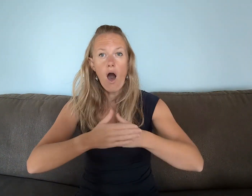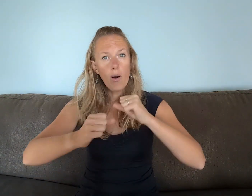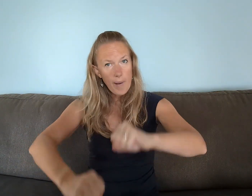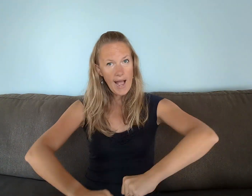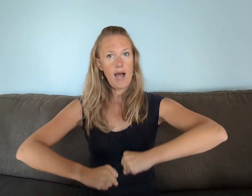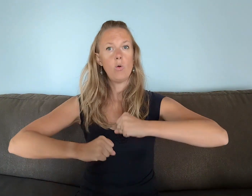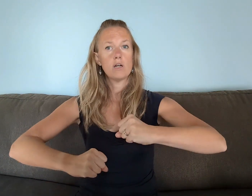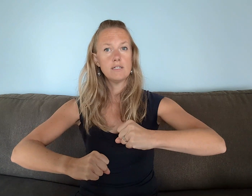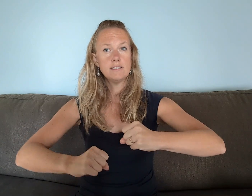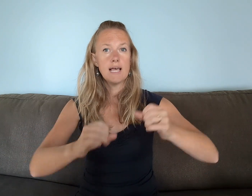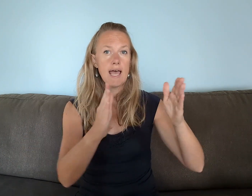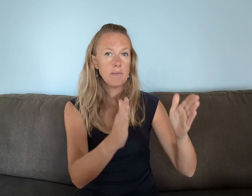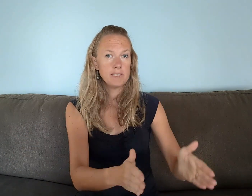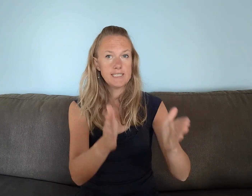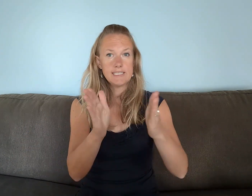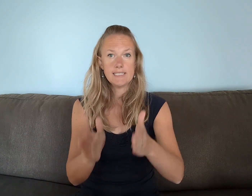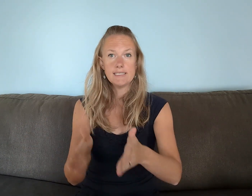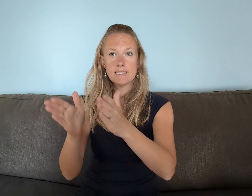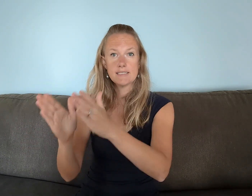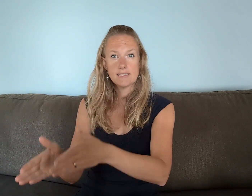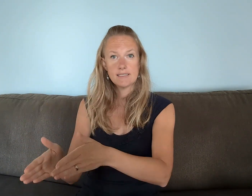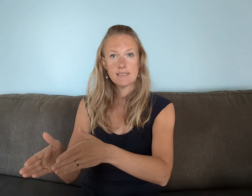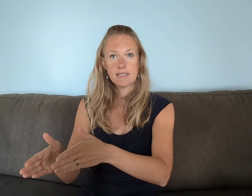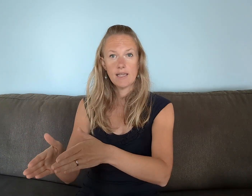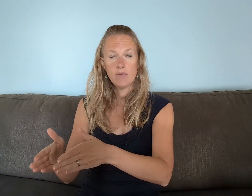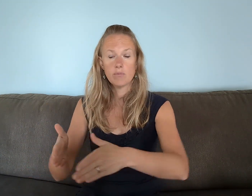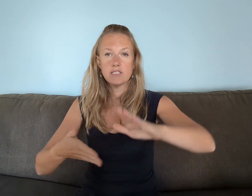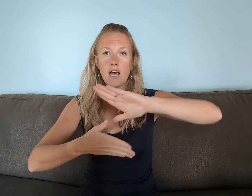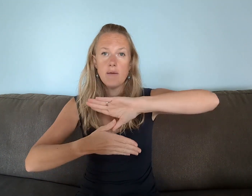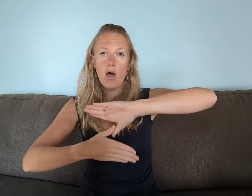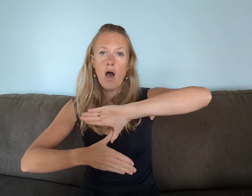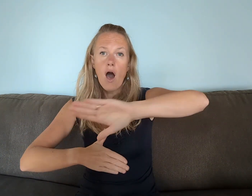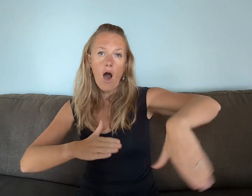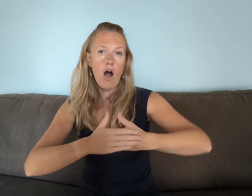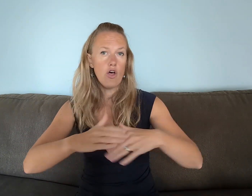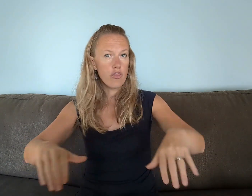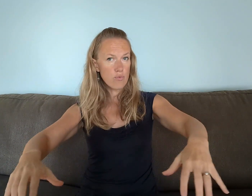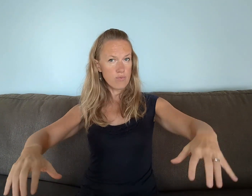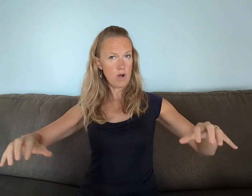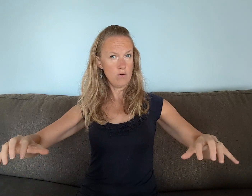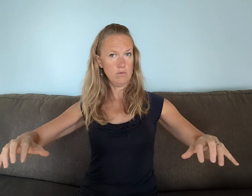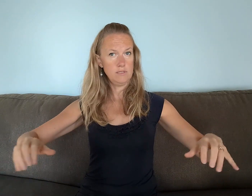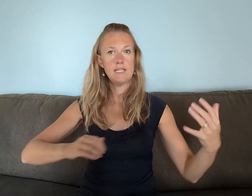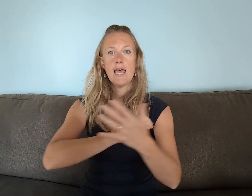all powers and positions. Okay, one more time. All thrones